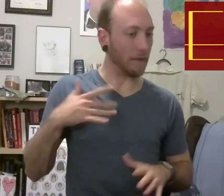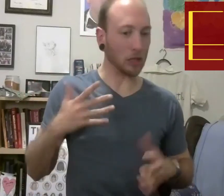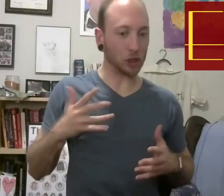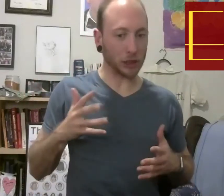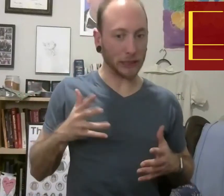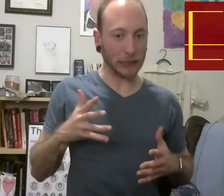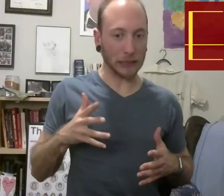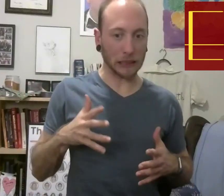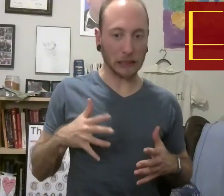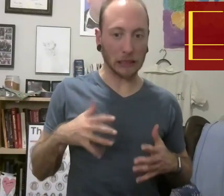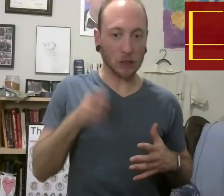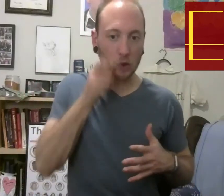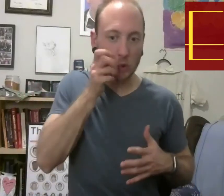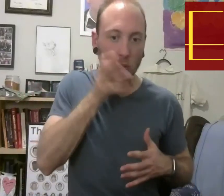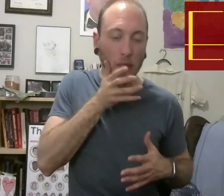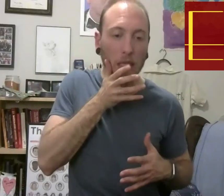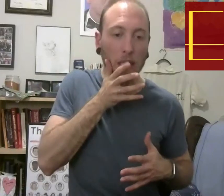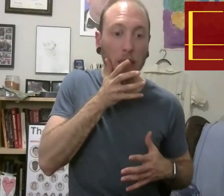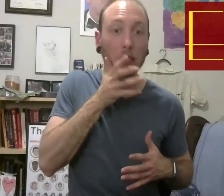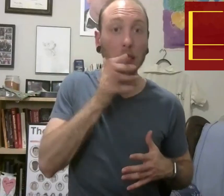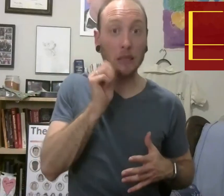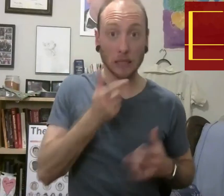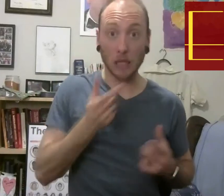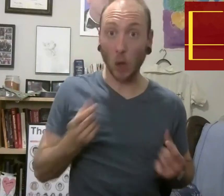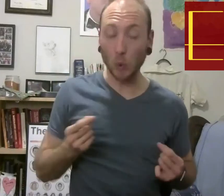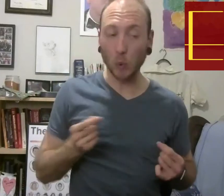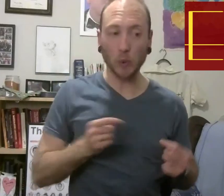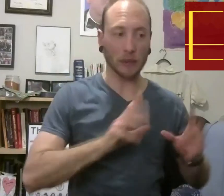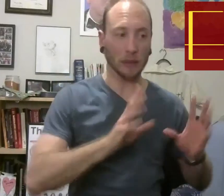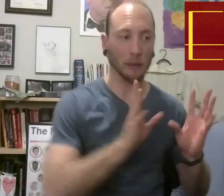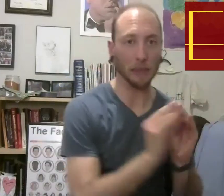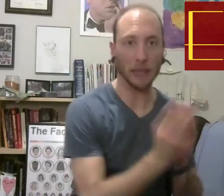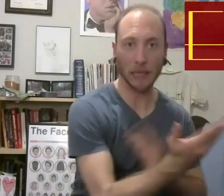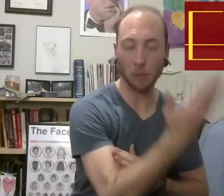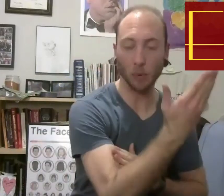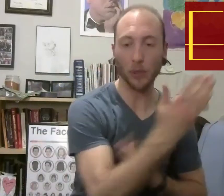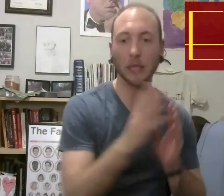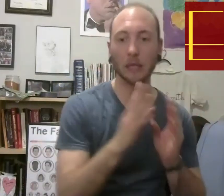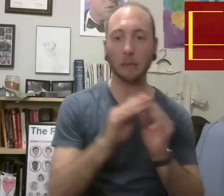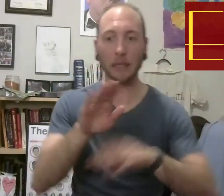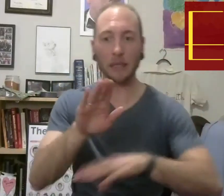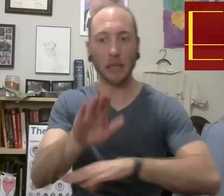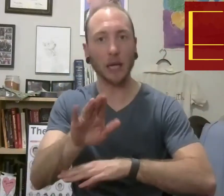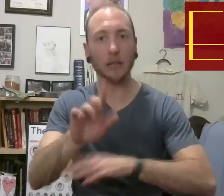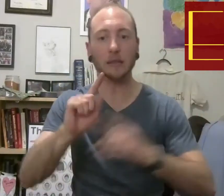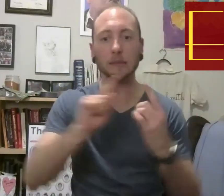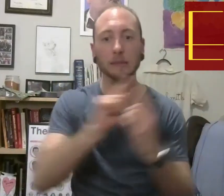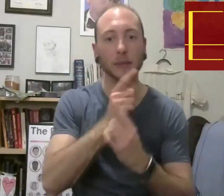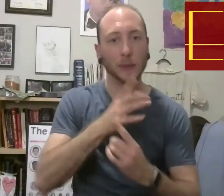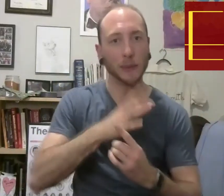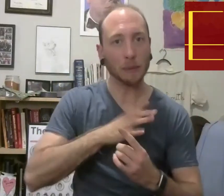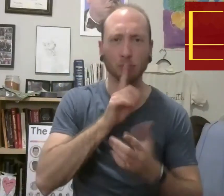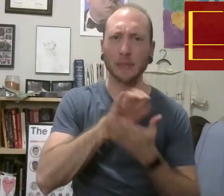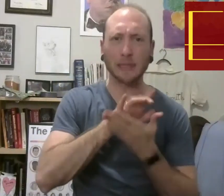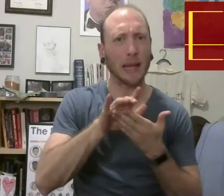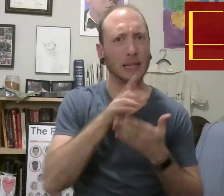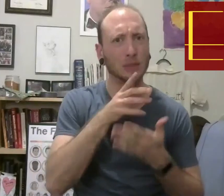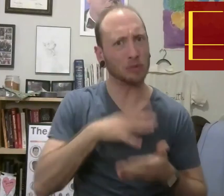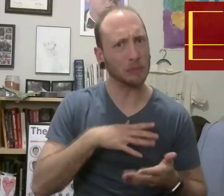another meeting that night where I met other women my age in AA, and they were really nice to me. And they told me